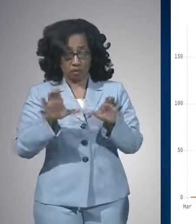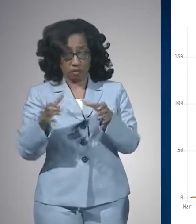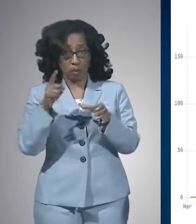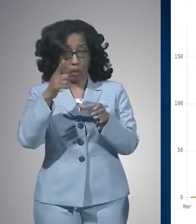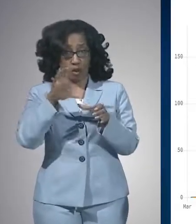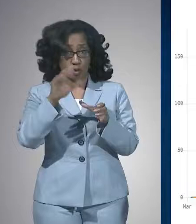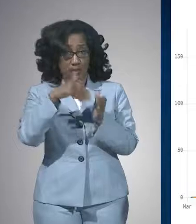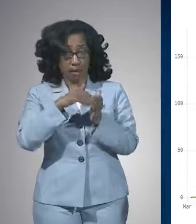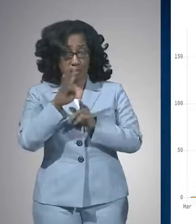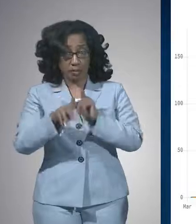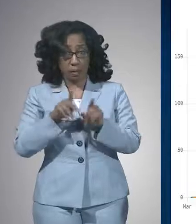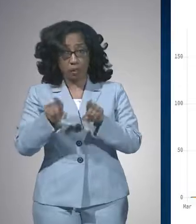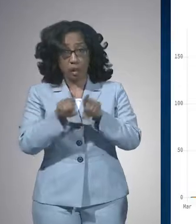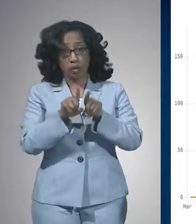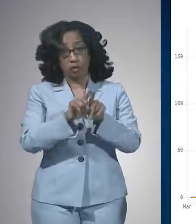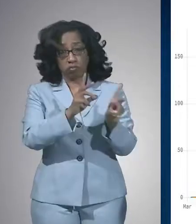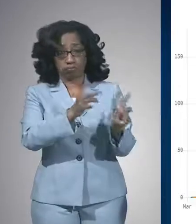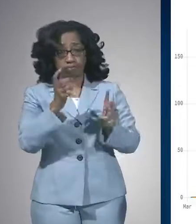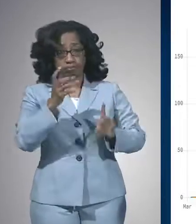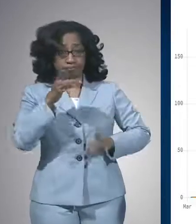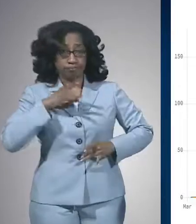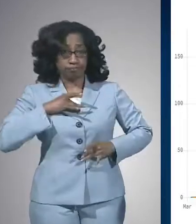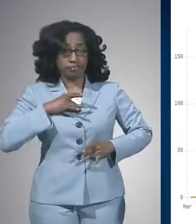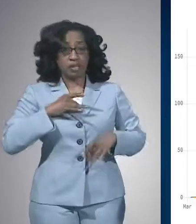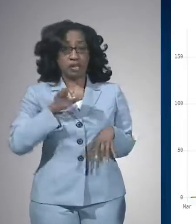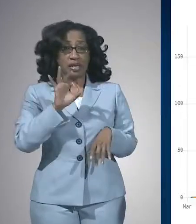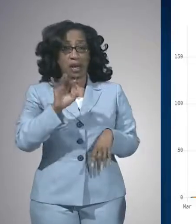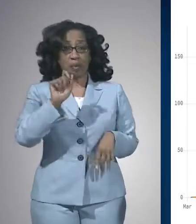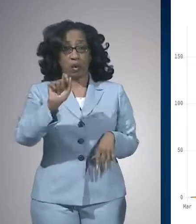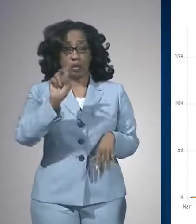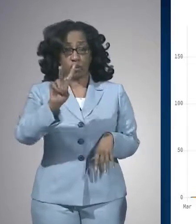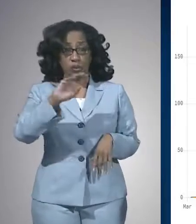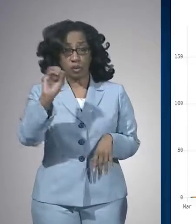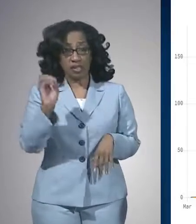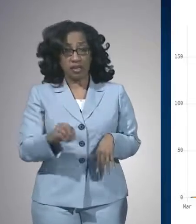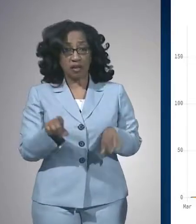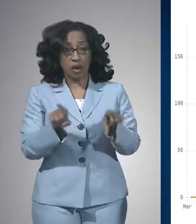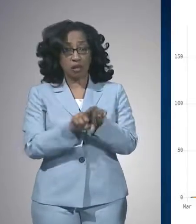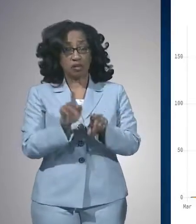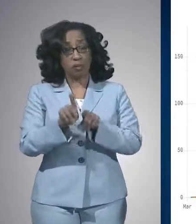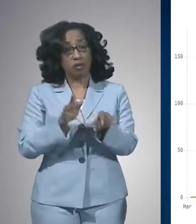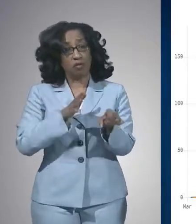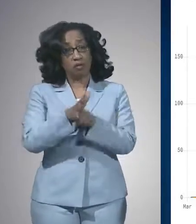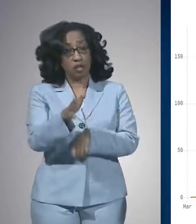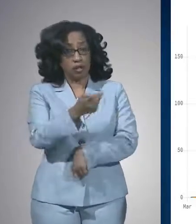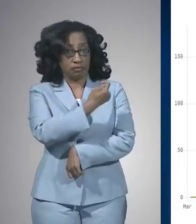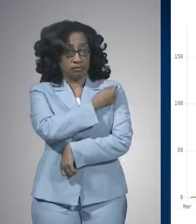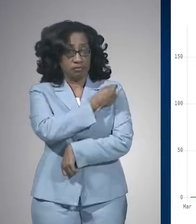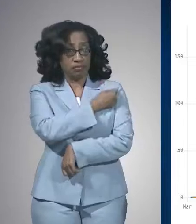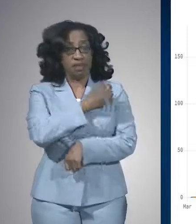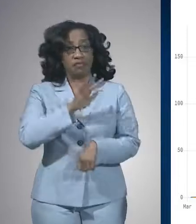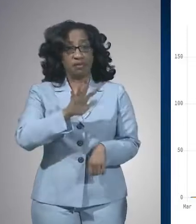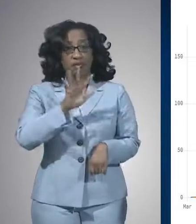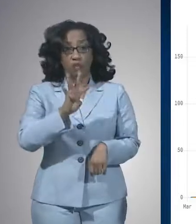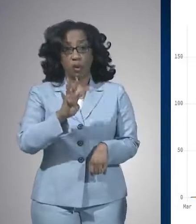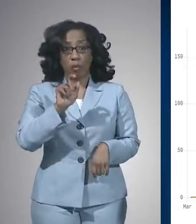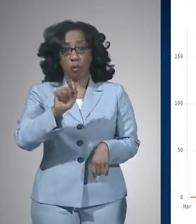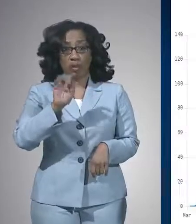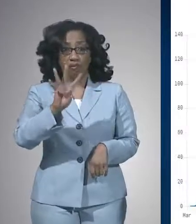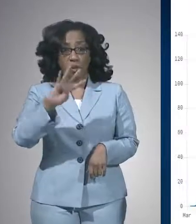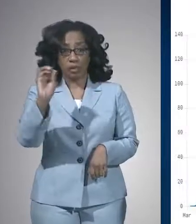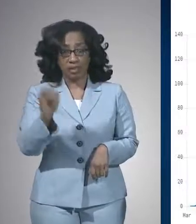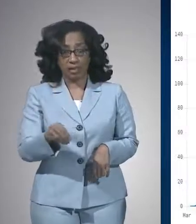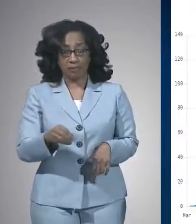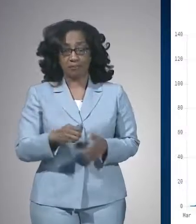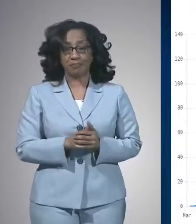100,000, a test positivity rate of 9.2%, and a fully vaccinated rate of 54.4%. Next